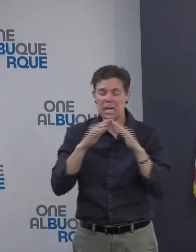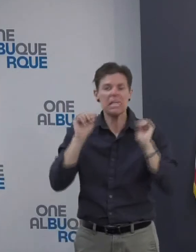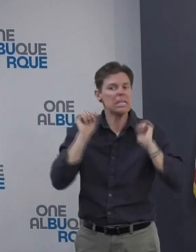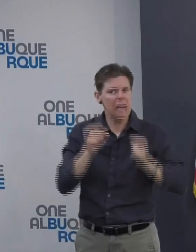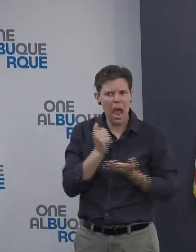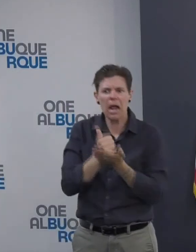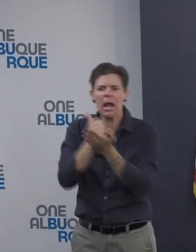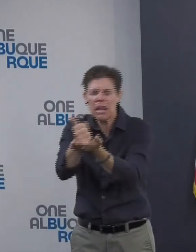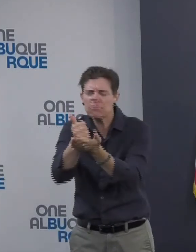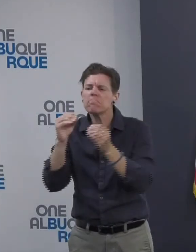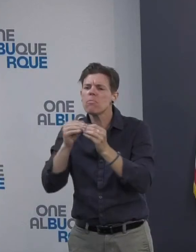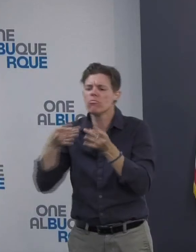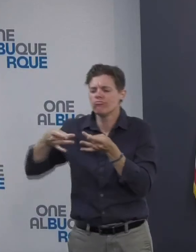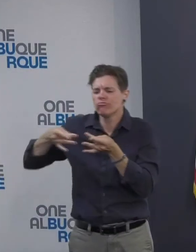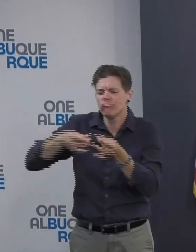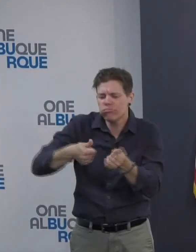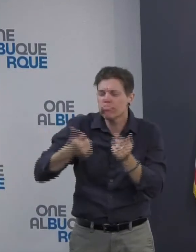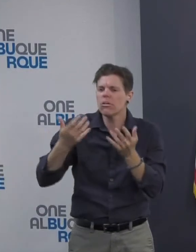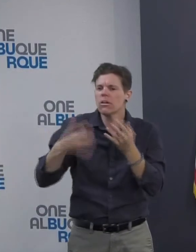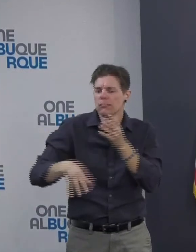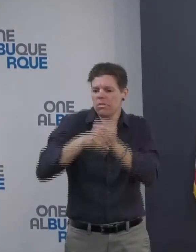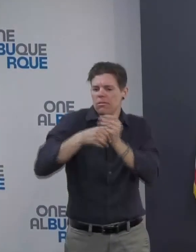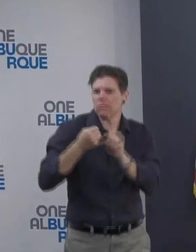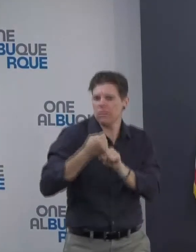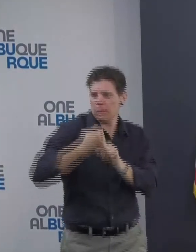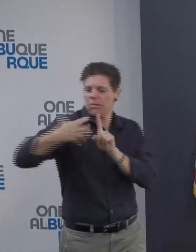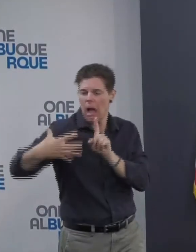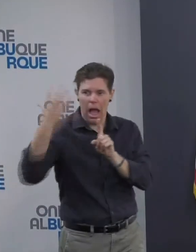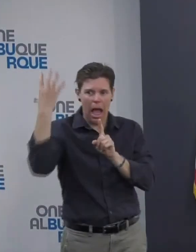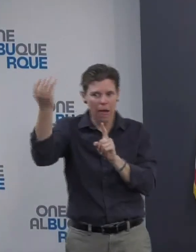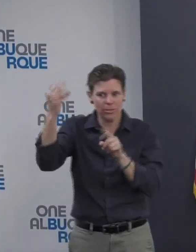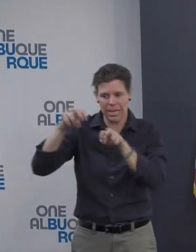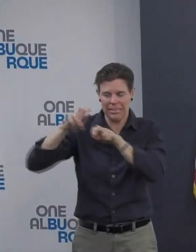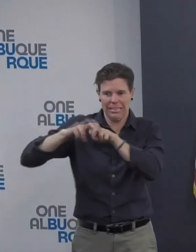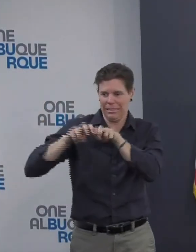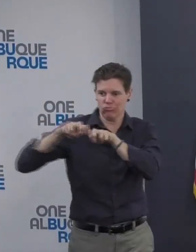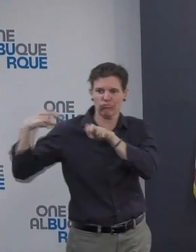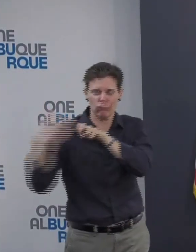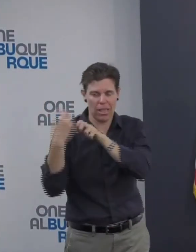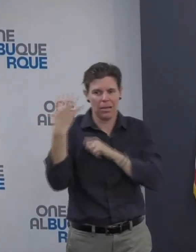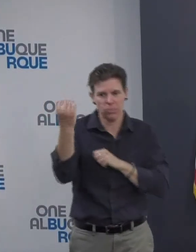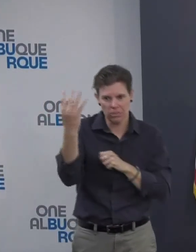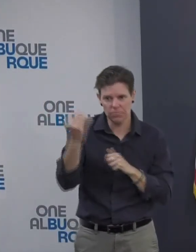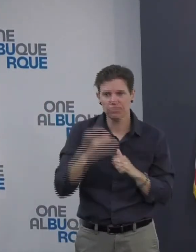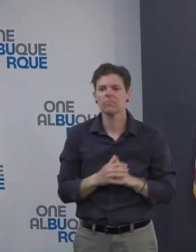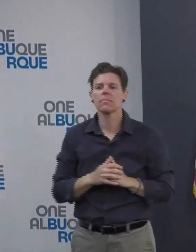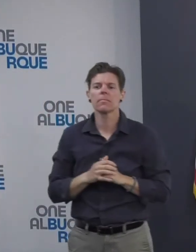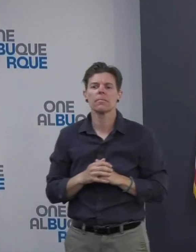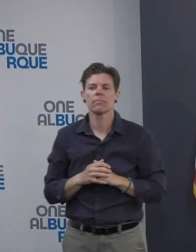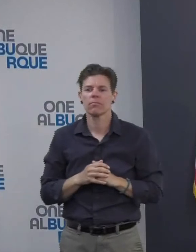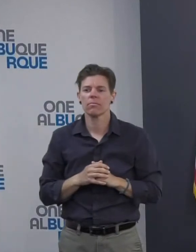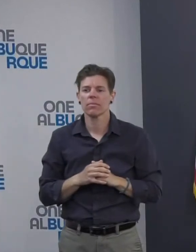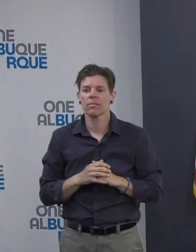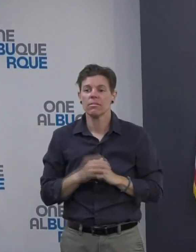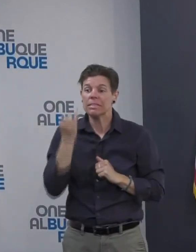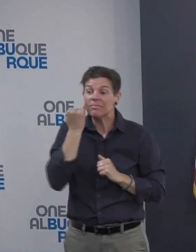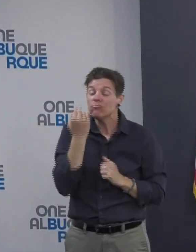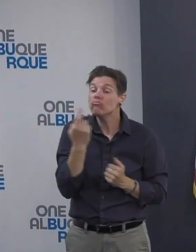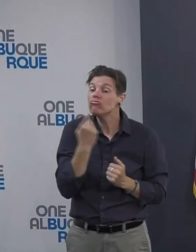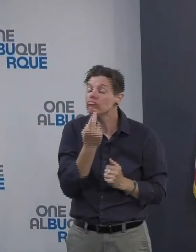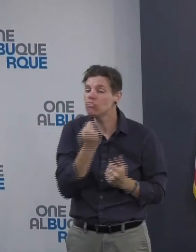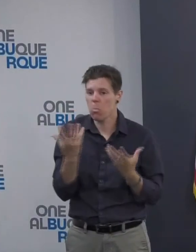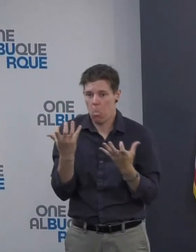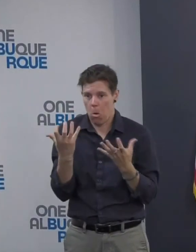or to expand your outside dining. So we're eliminating a ton of the red tape that restaurants would normally have to do for this. And this includes